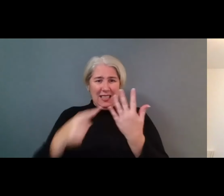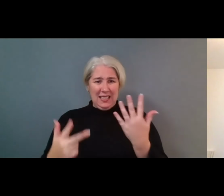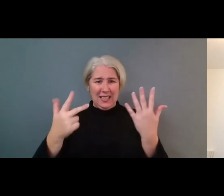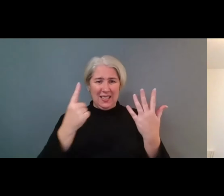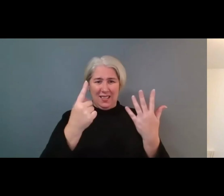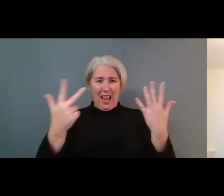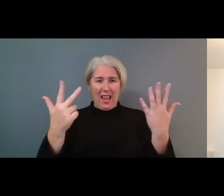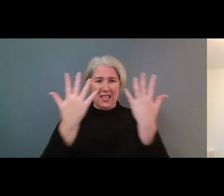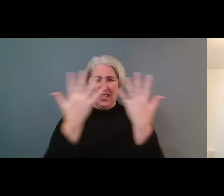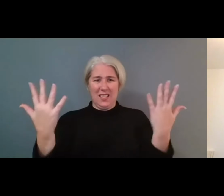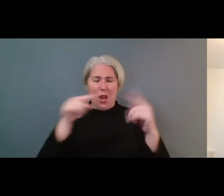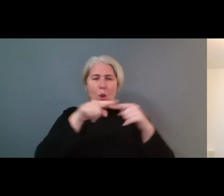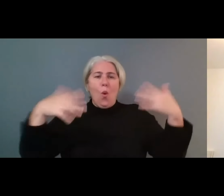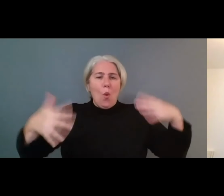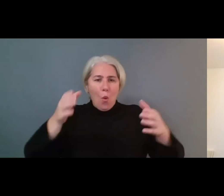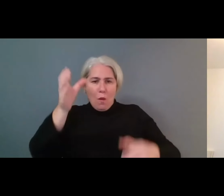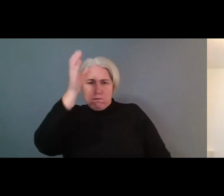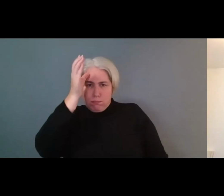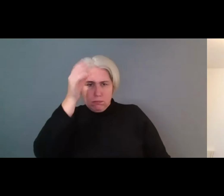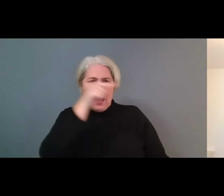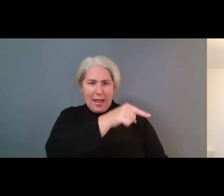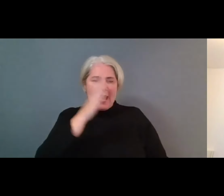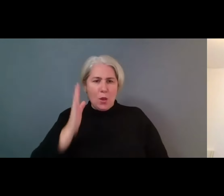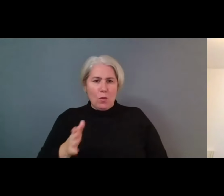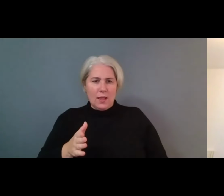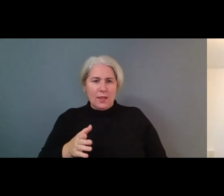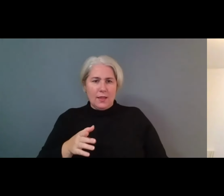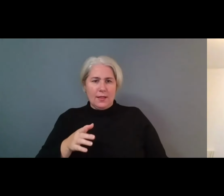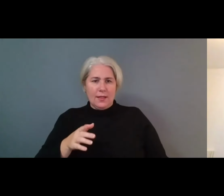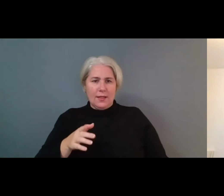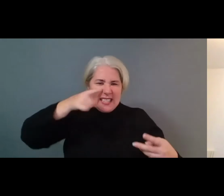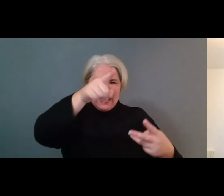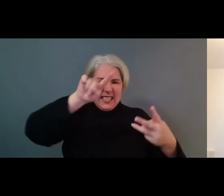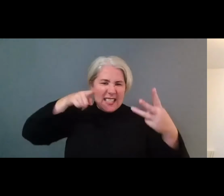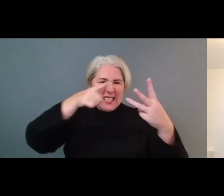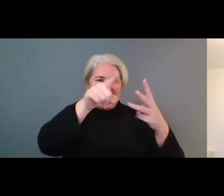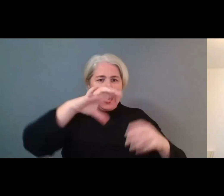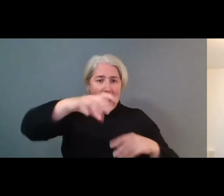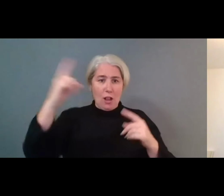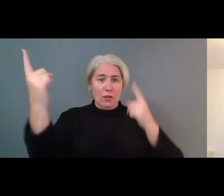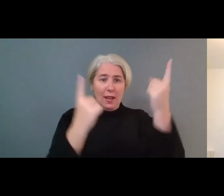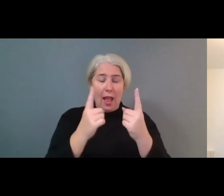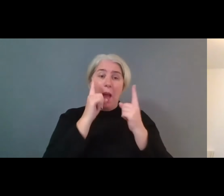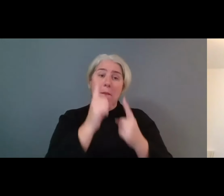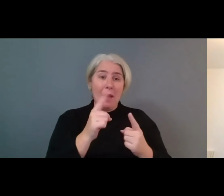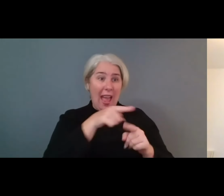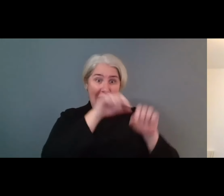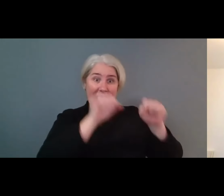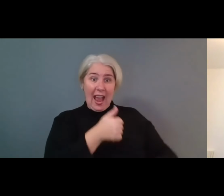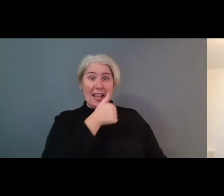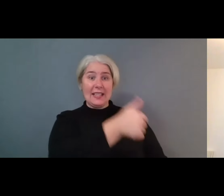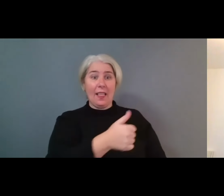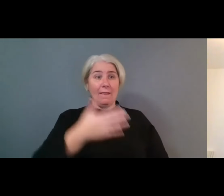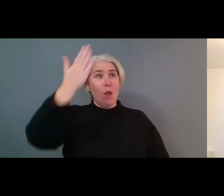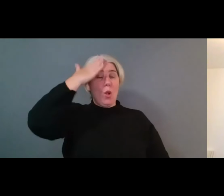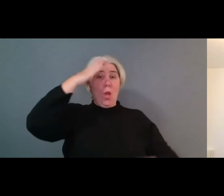of holding countries accountable, they wouldn't be able to do that without contributions, without the evidence